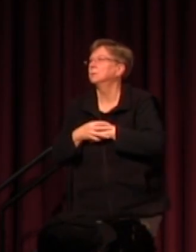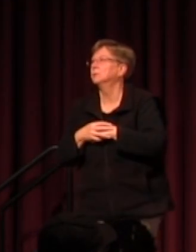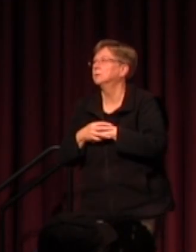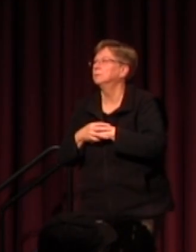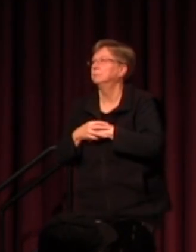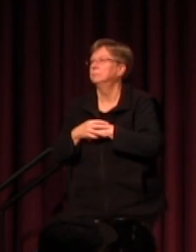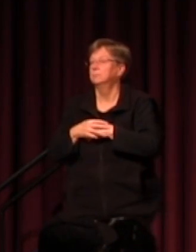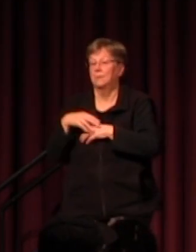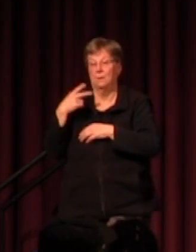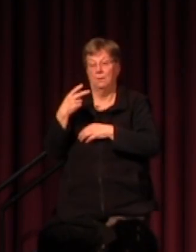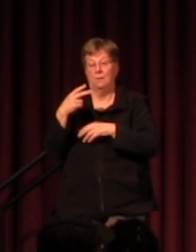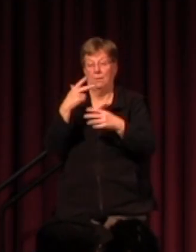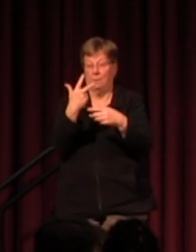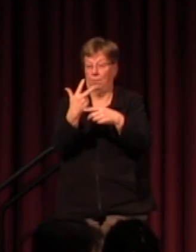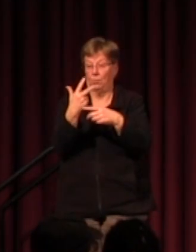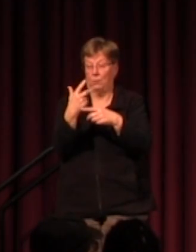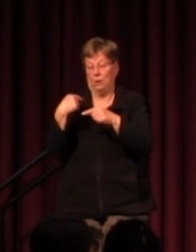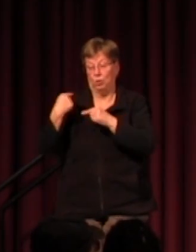3 generations ago,